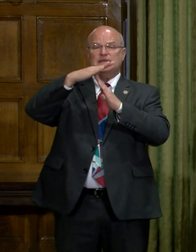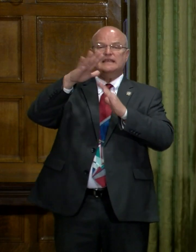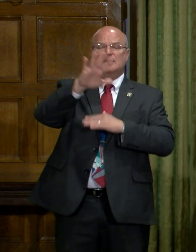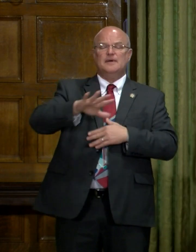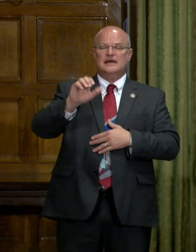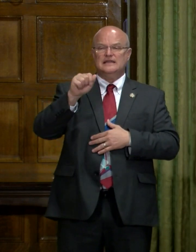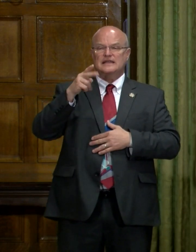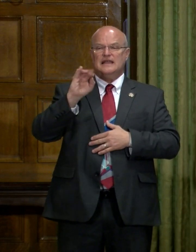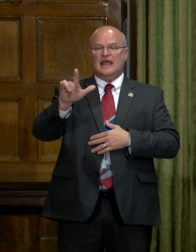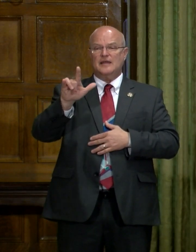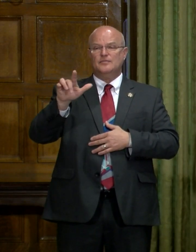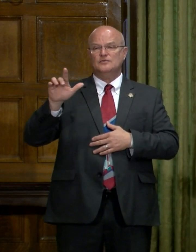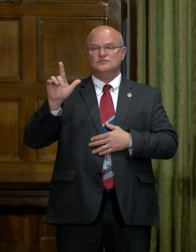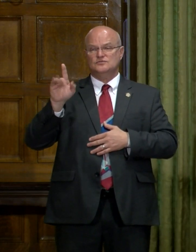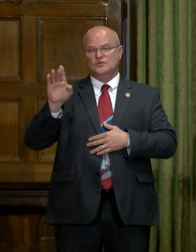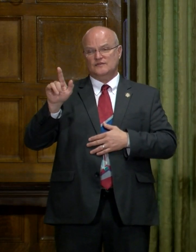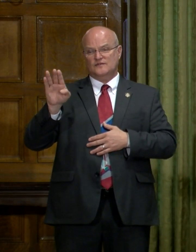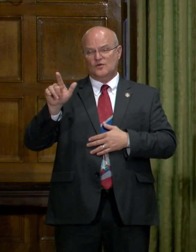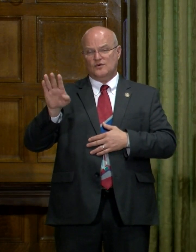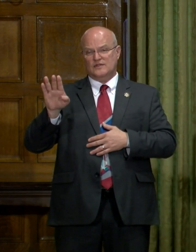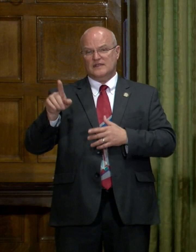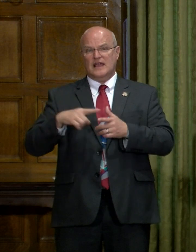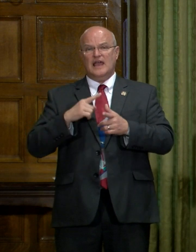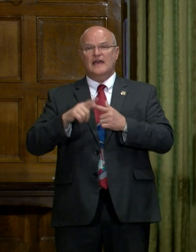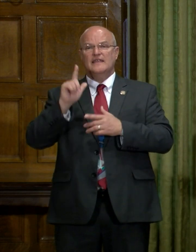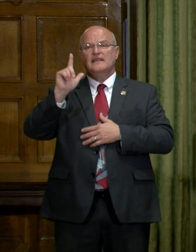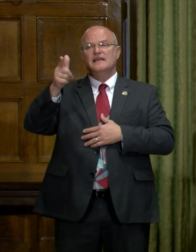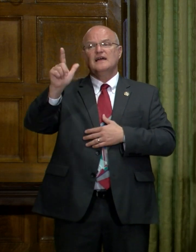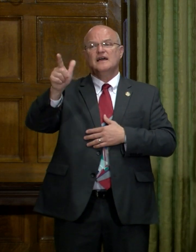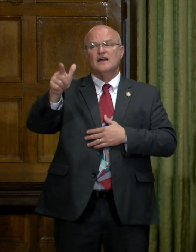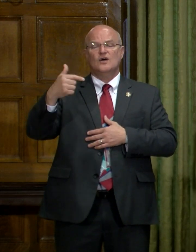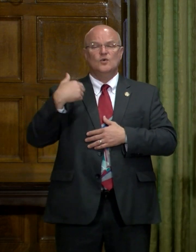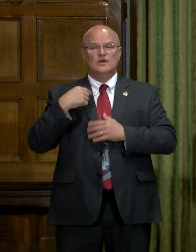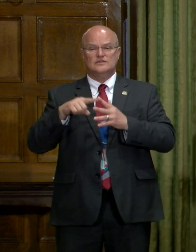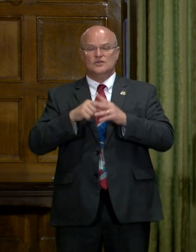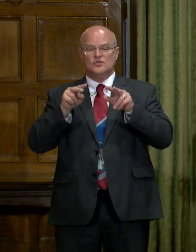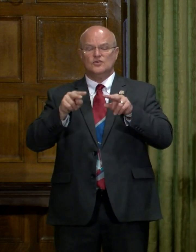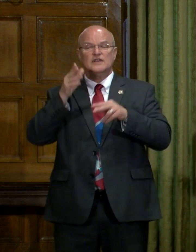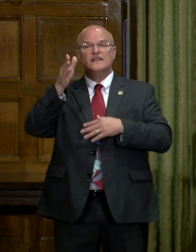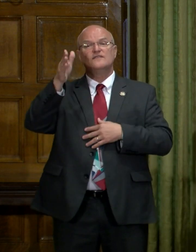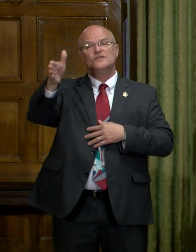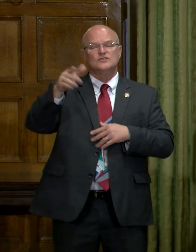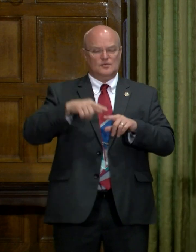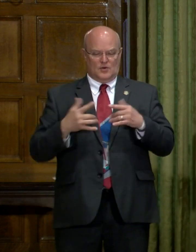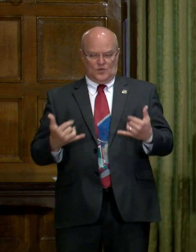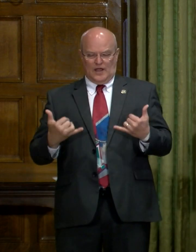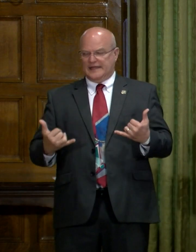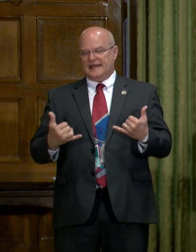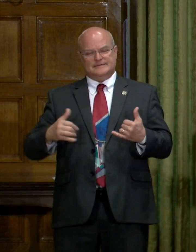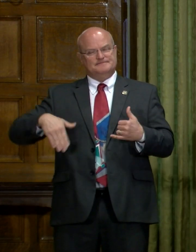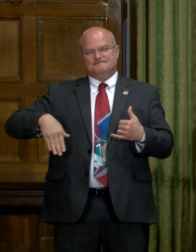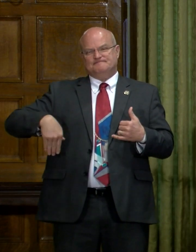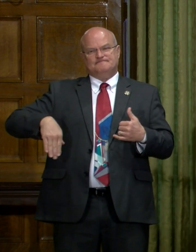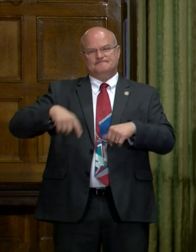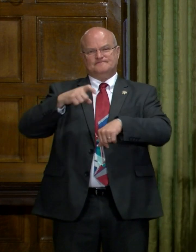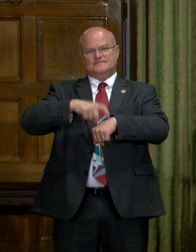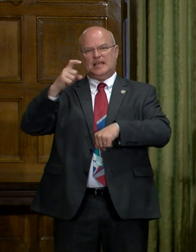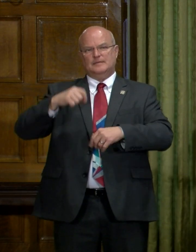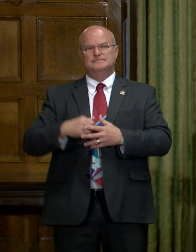April 24th, and then sometime after that we can start looking at the future, but we're not to that point